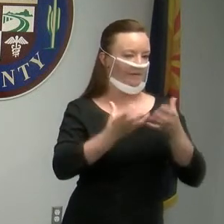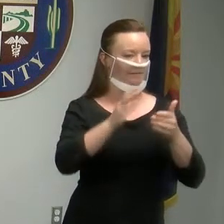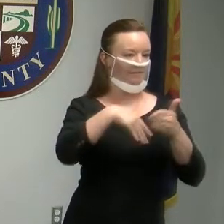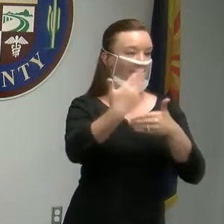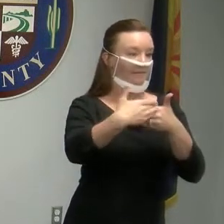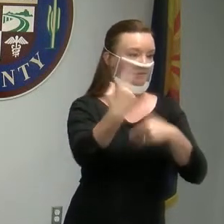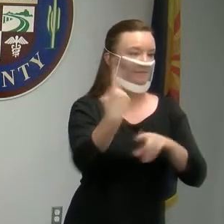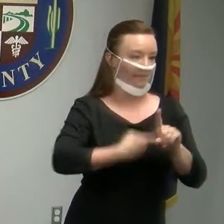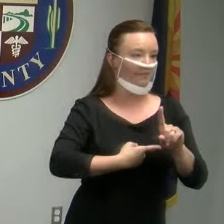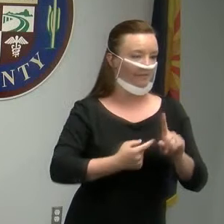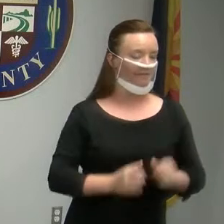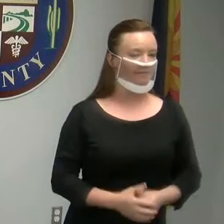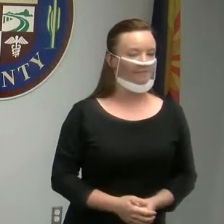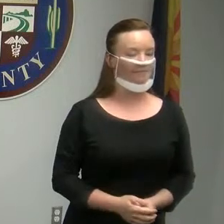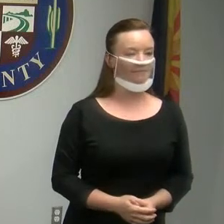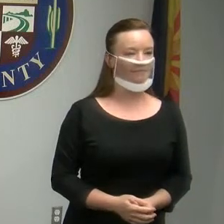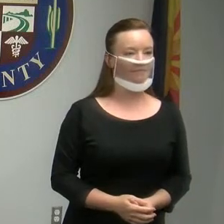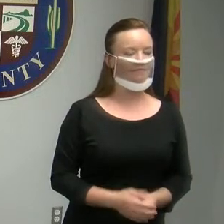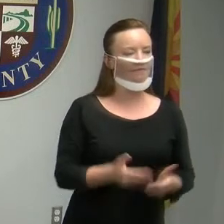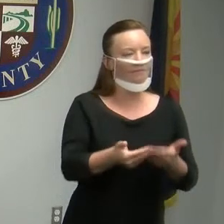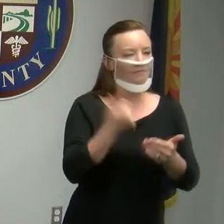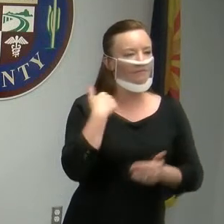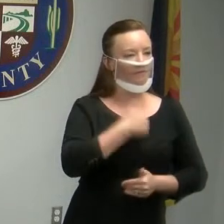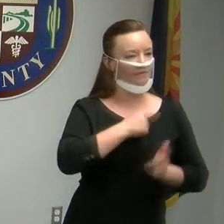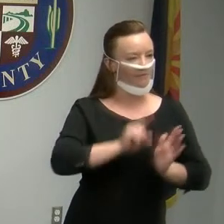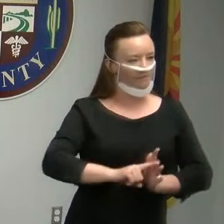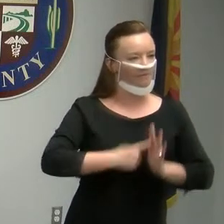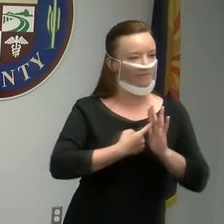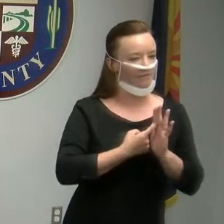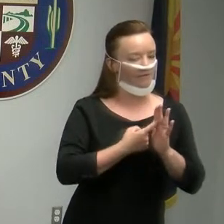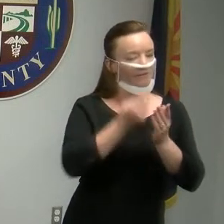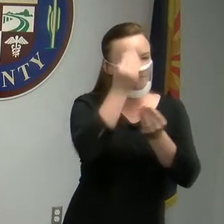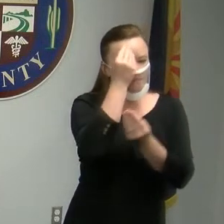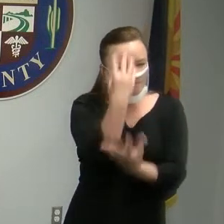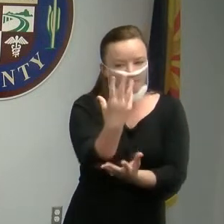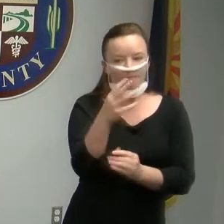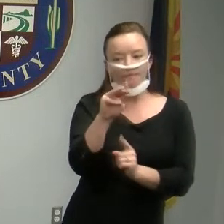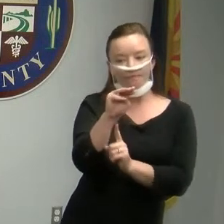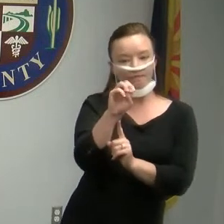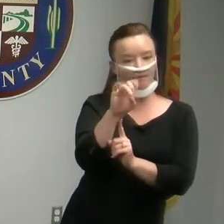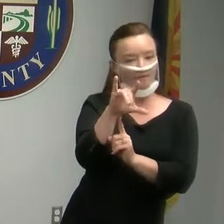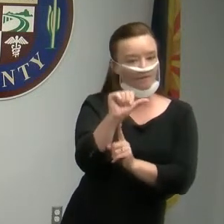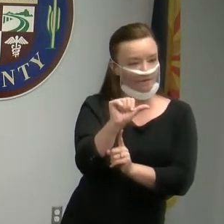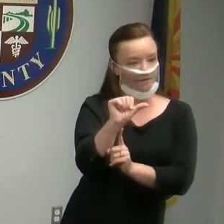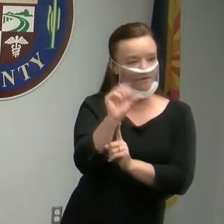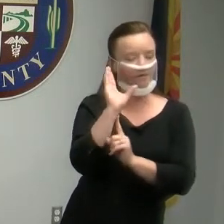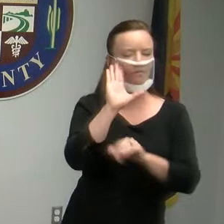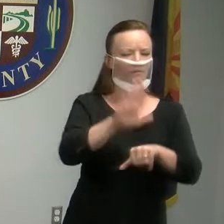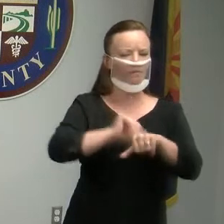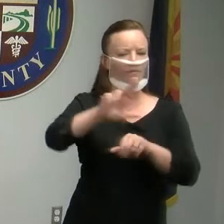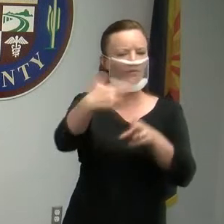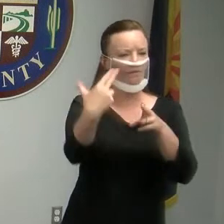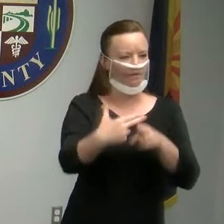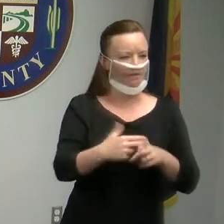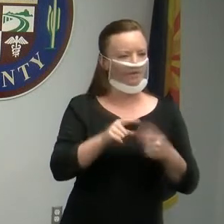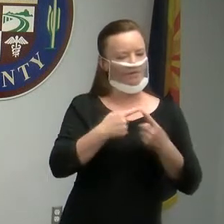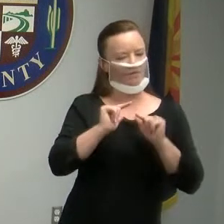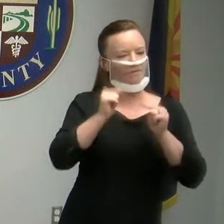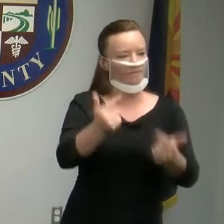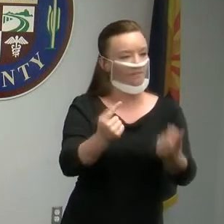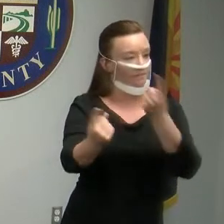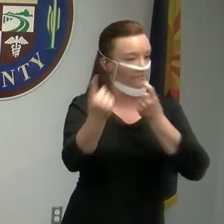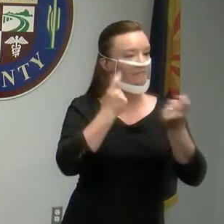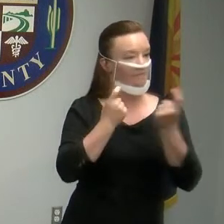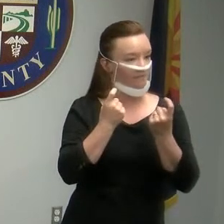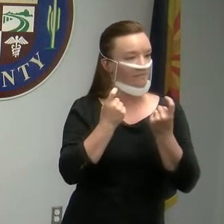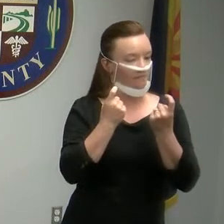next month. So before we get started, members of the media, as always, you'll be called upon to ask your